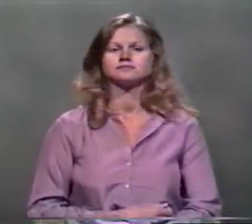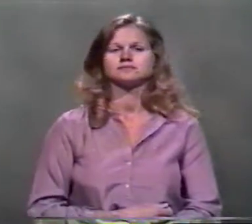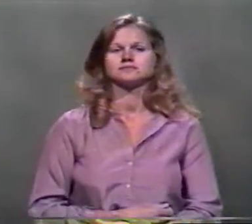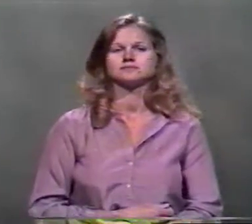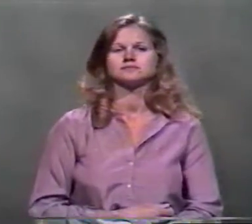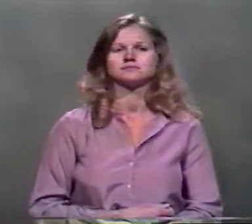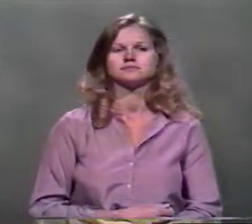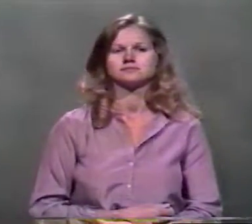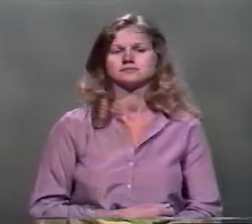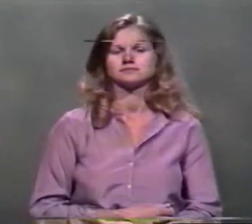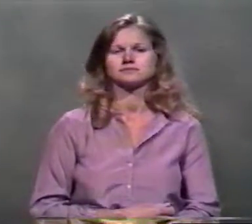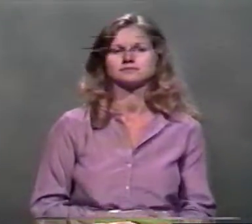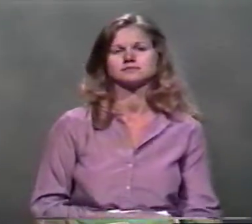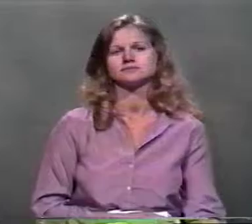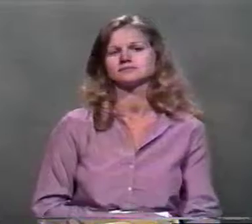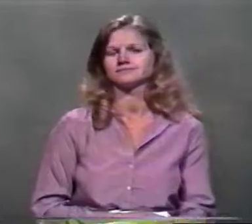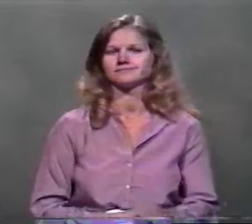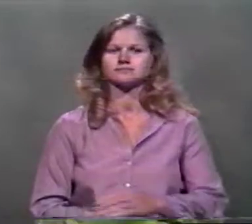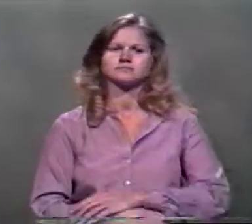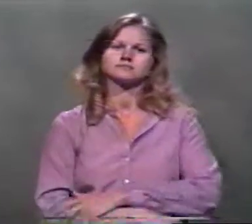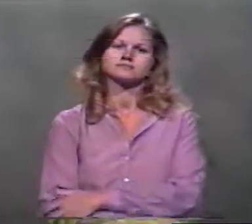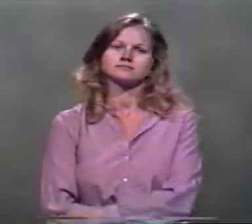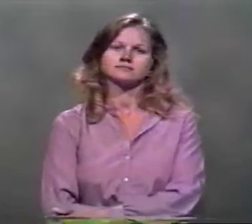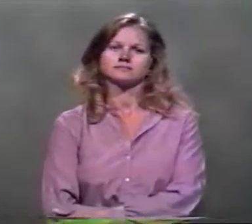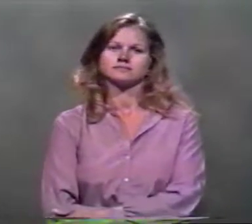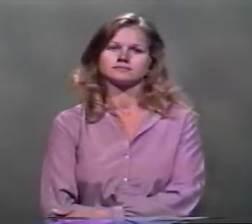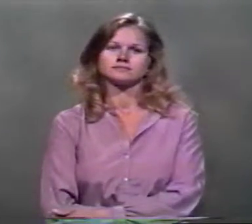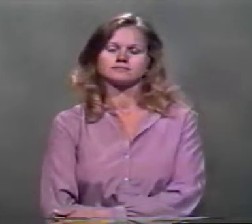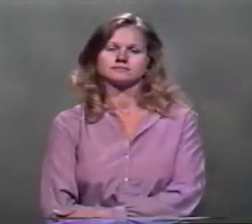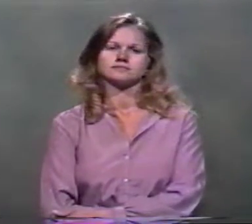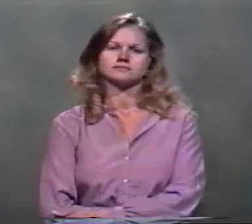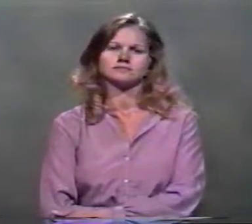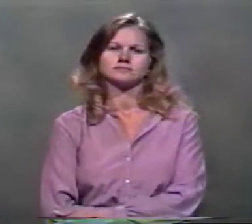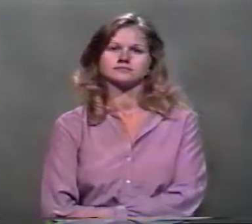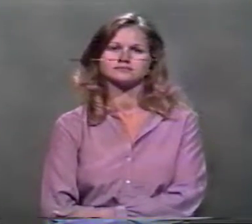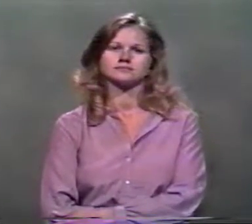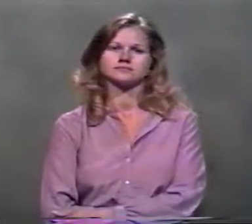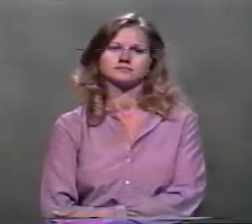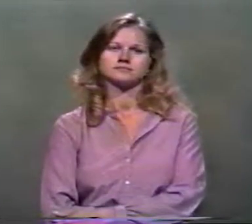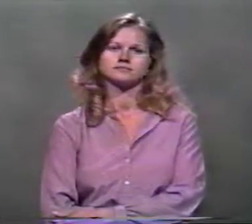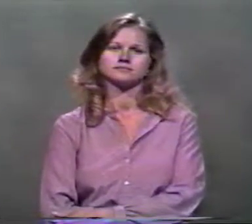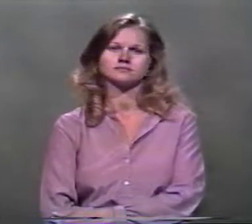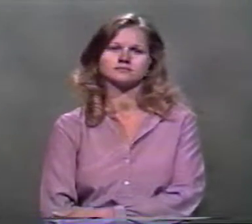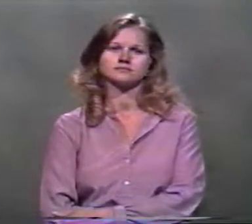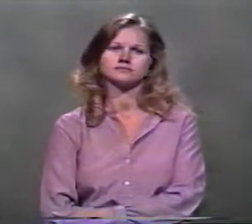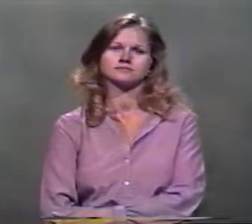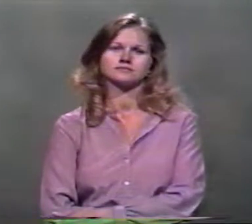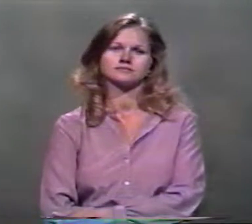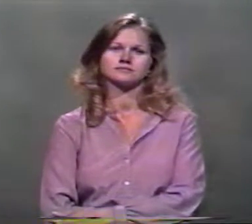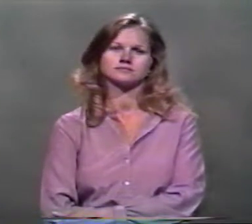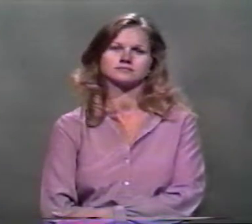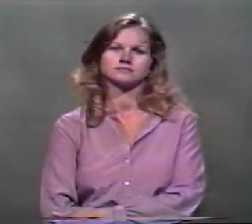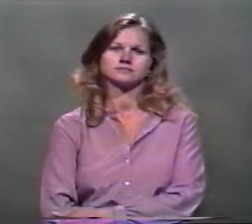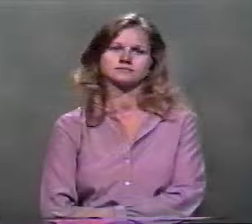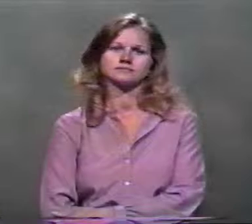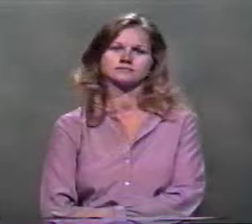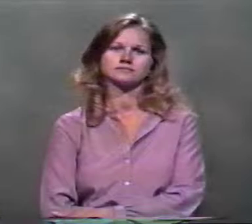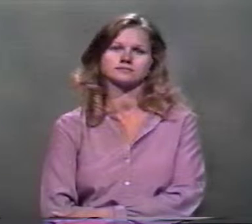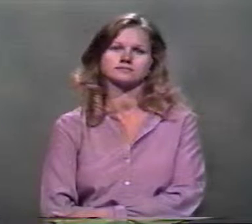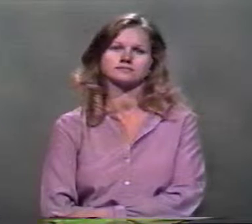I want 1 page on Monday. Tuesday, a new one. Every day I want a different one. The sign different is repeated 3 or